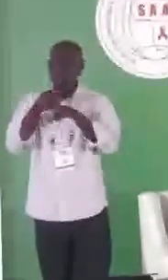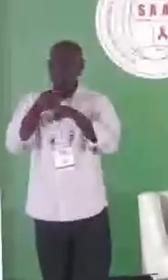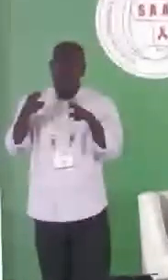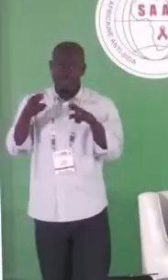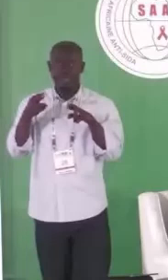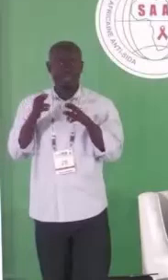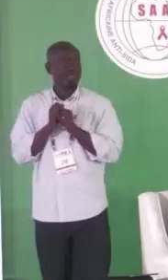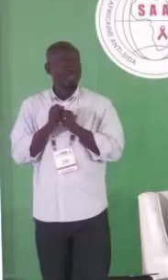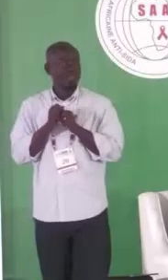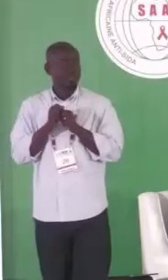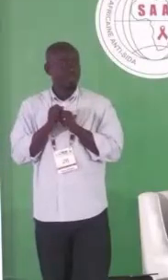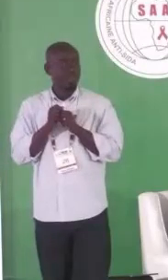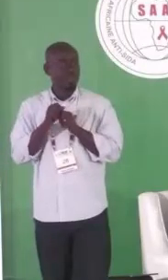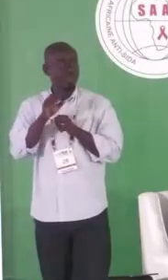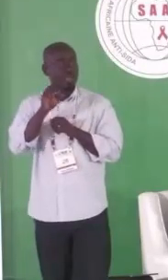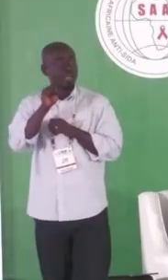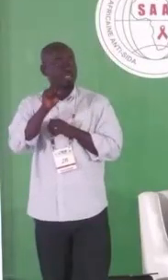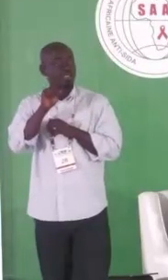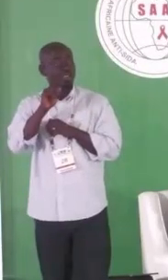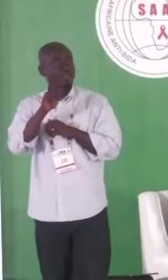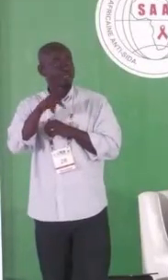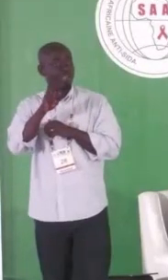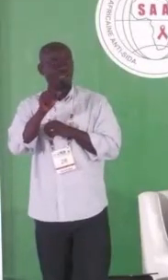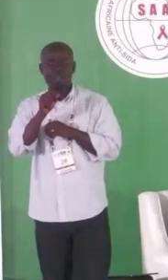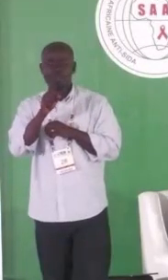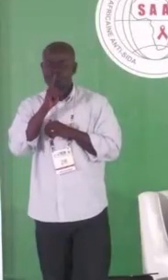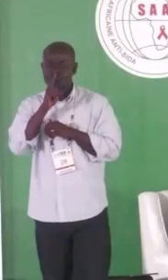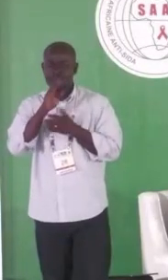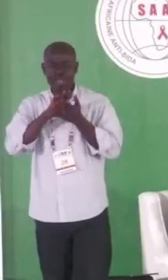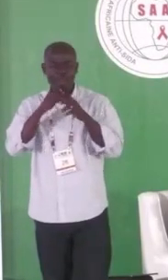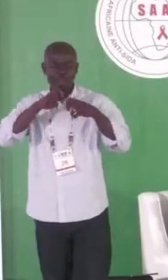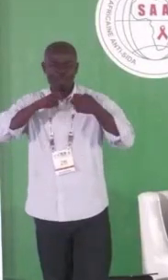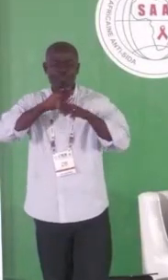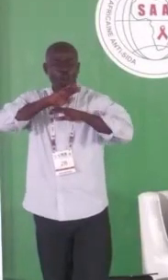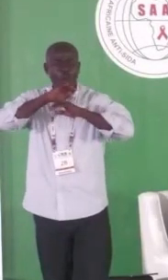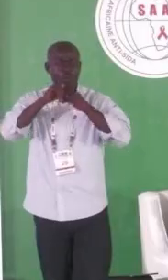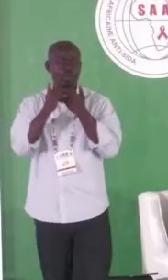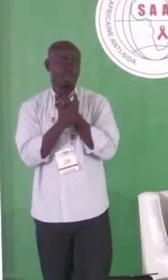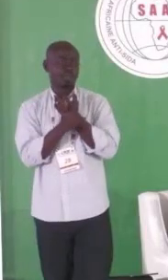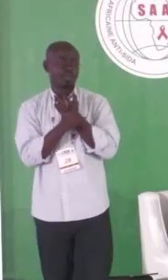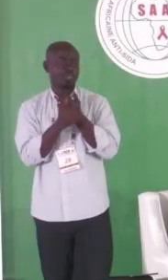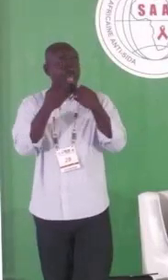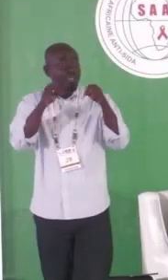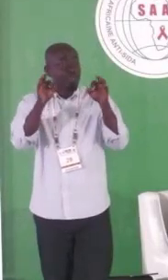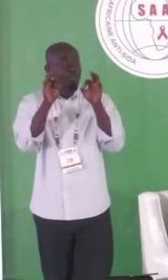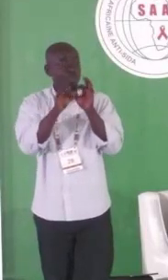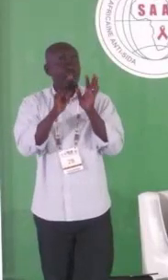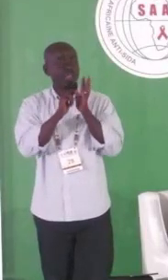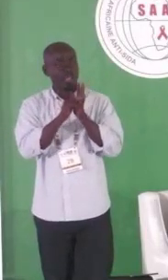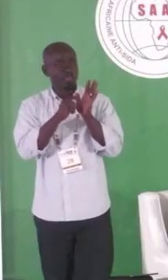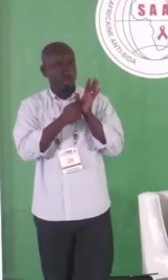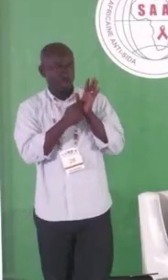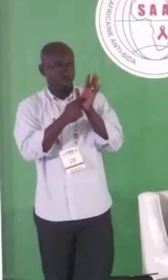pushing. Syphilis has always been a problem in all the countries, and it's really important that we highlight our